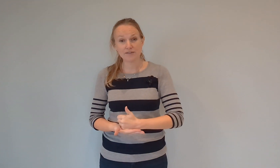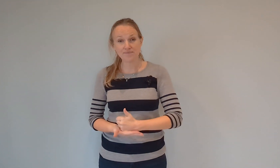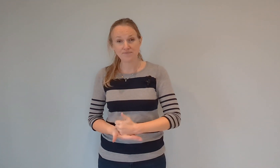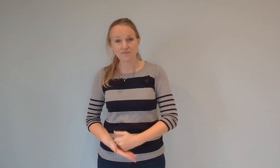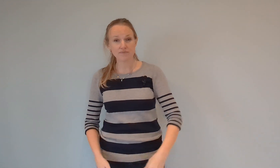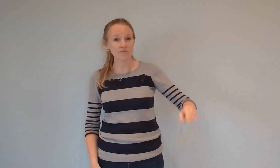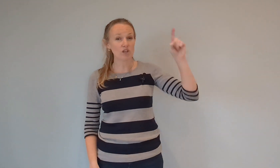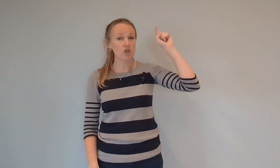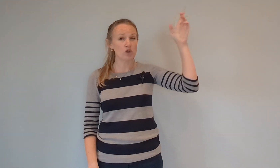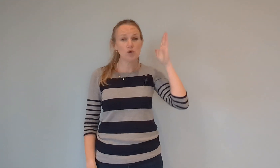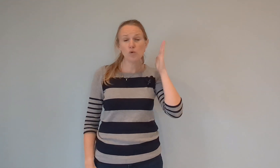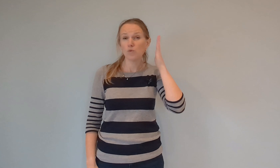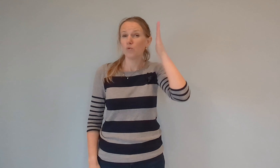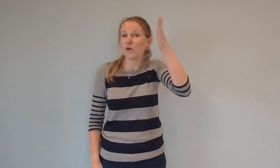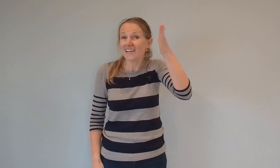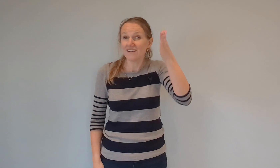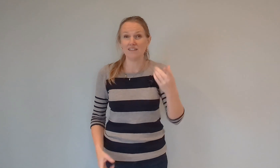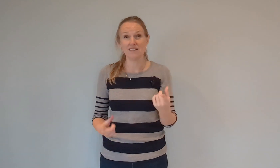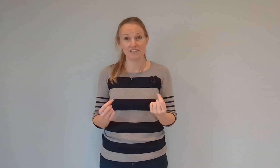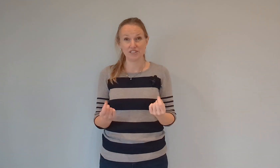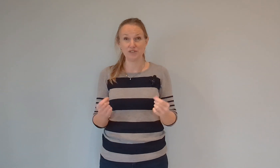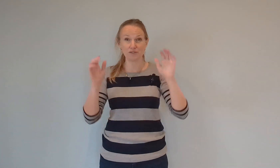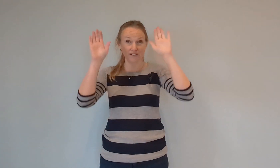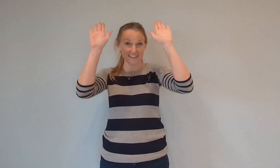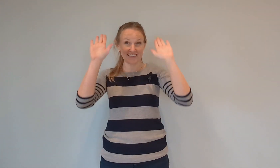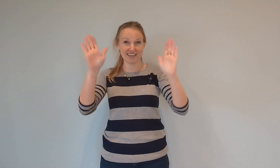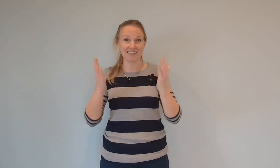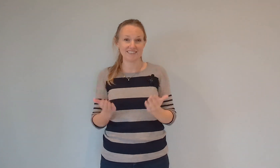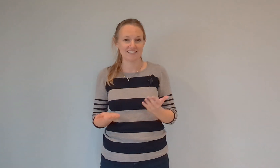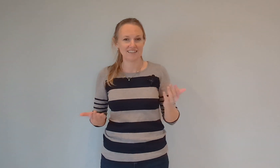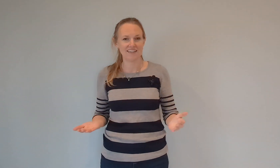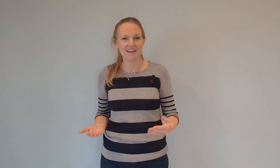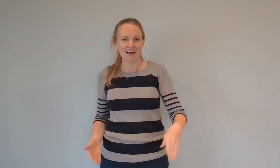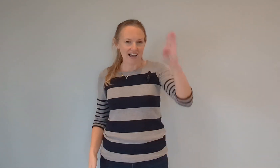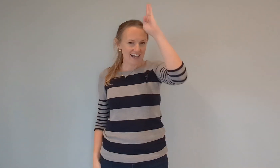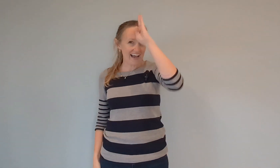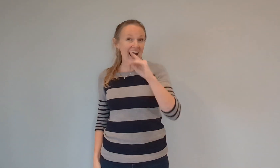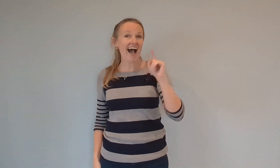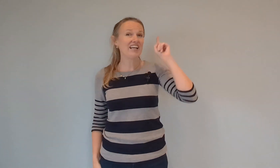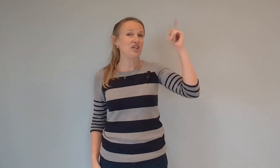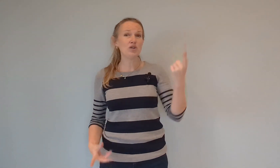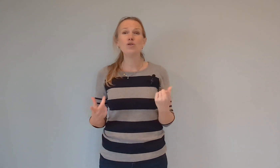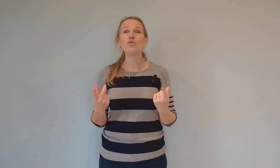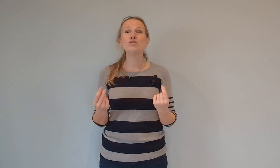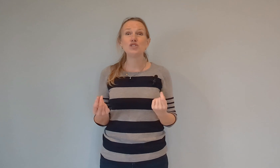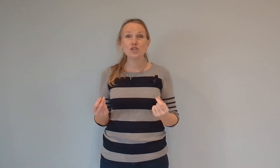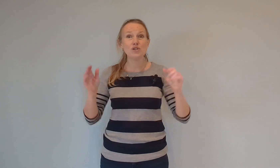amen. You will do great things. God, you